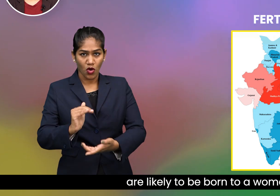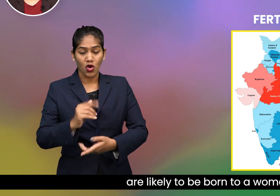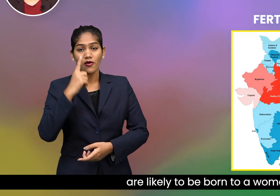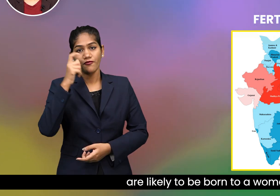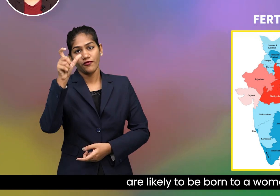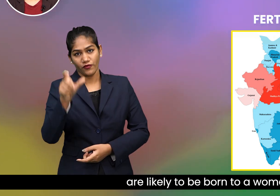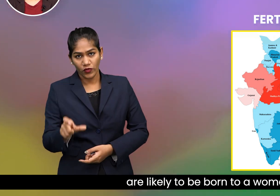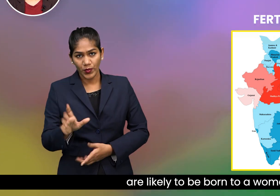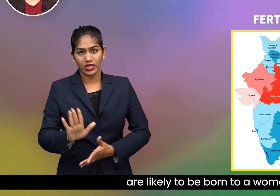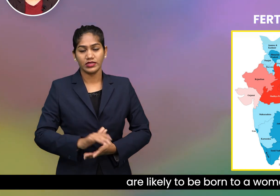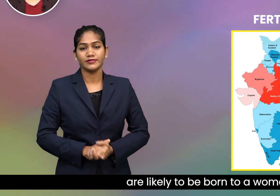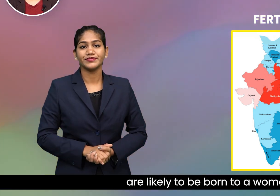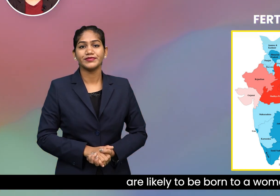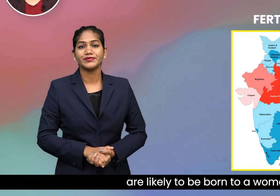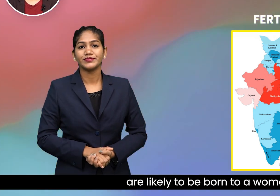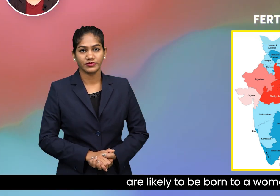a woman.